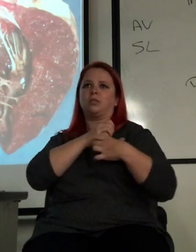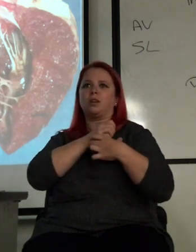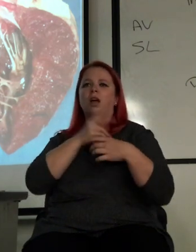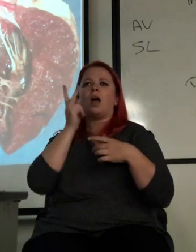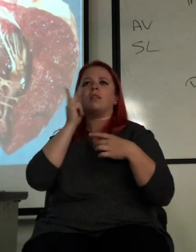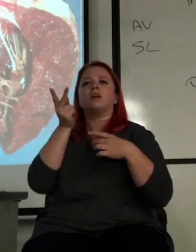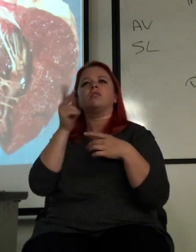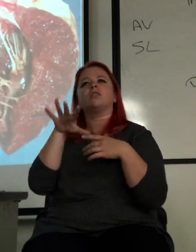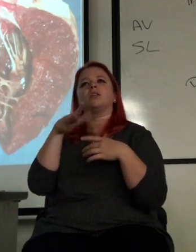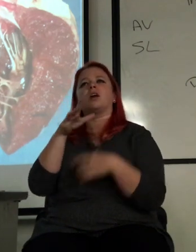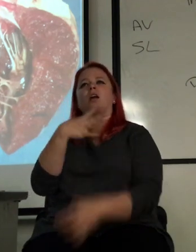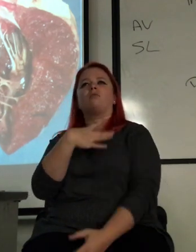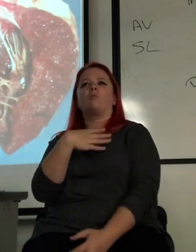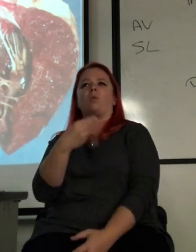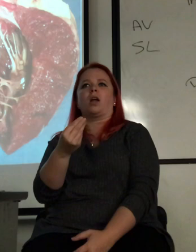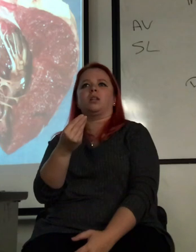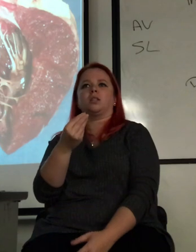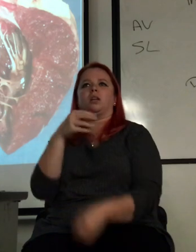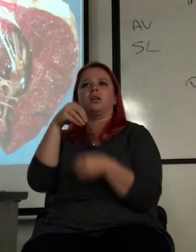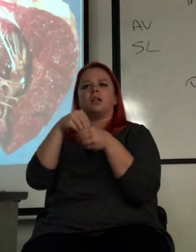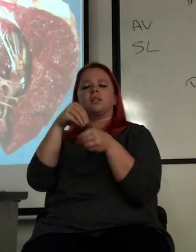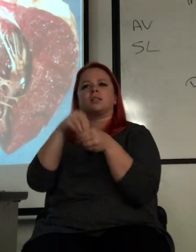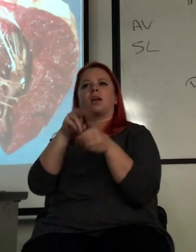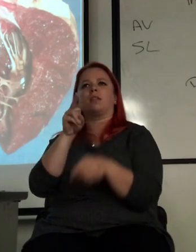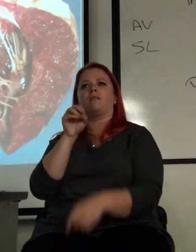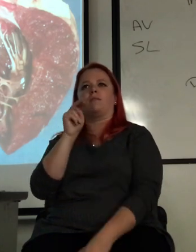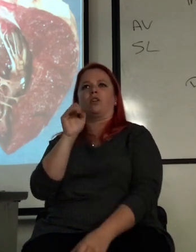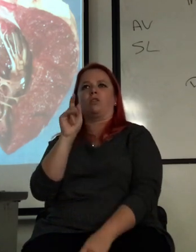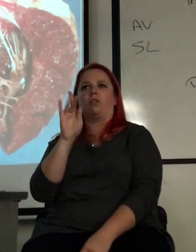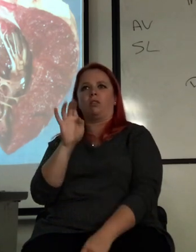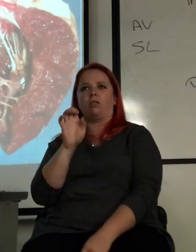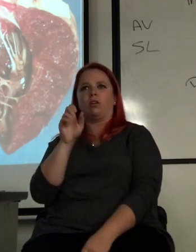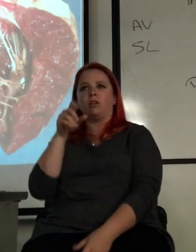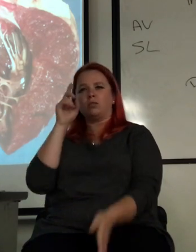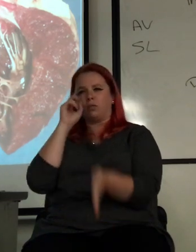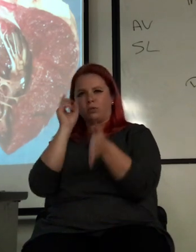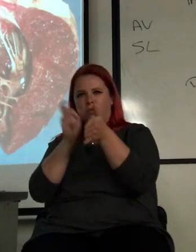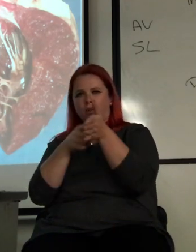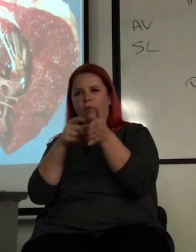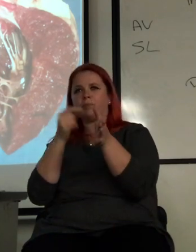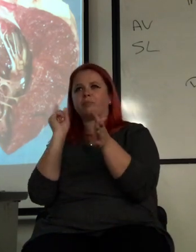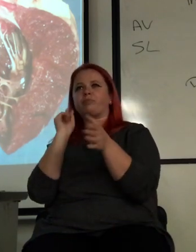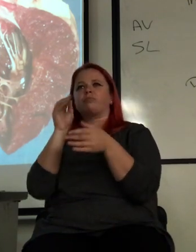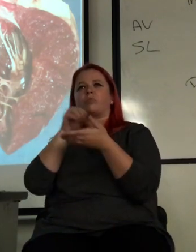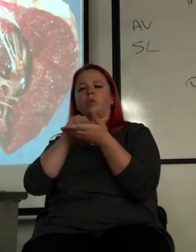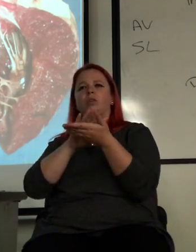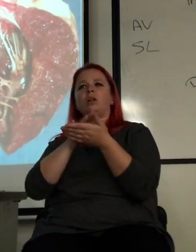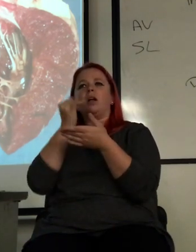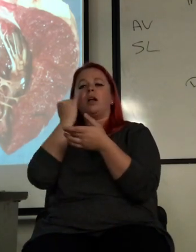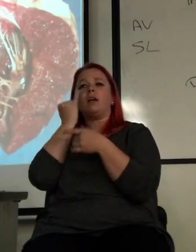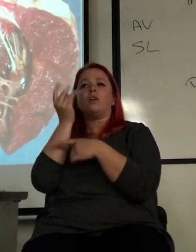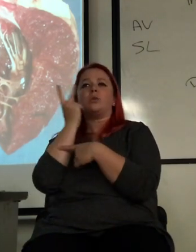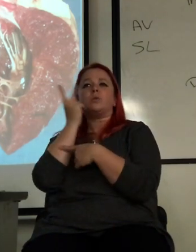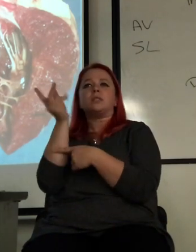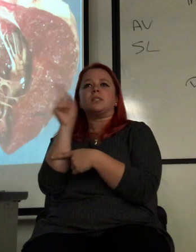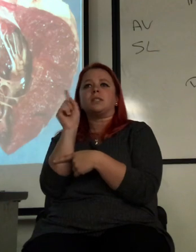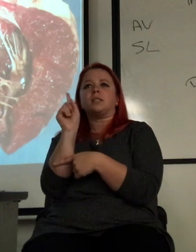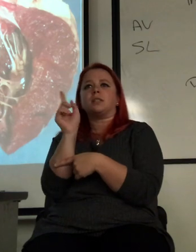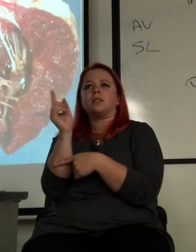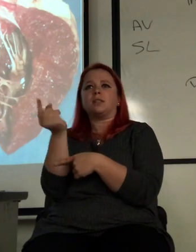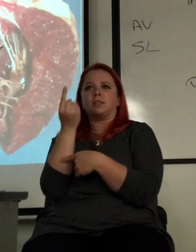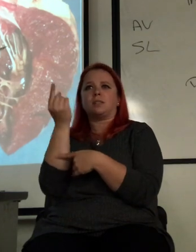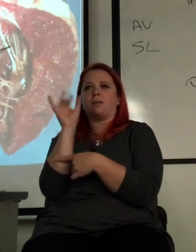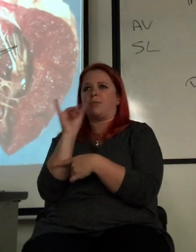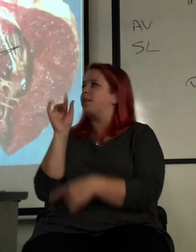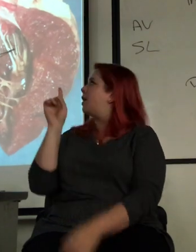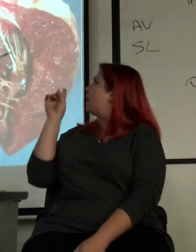fibers inside the ventricle. So make a note of that. If you could like see something that looks like this,